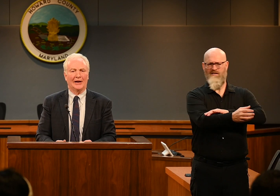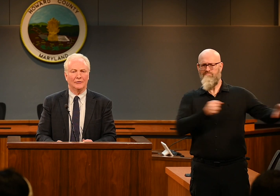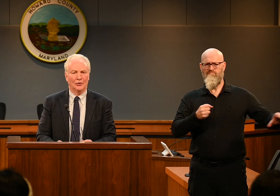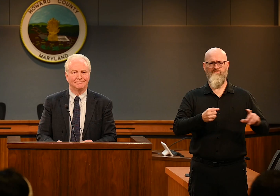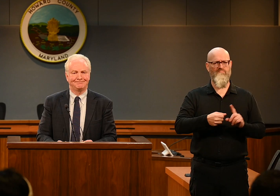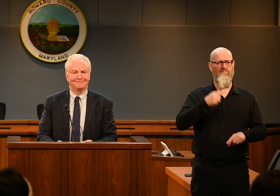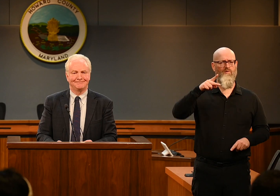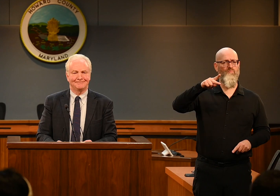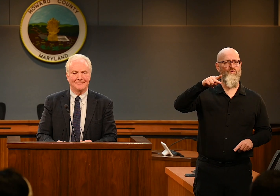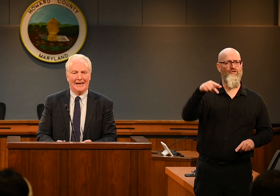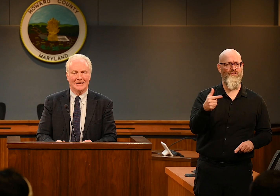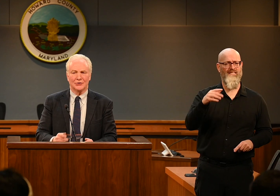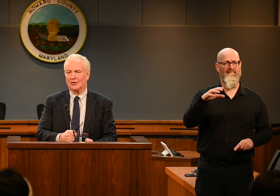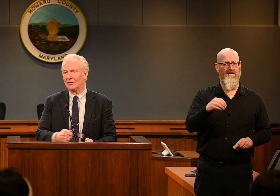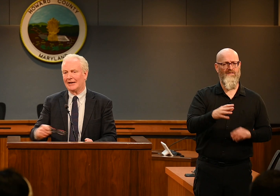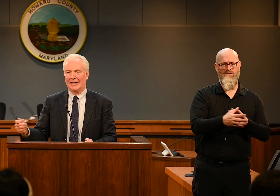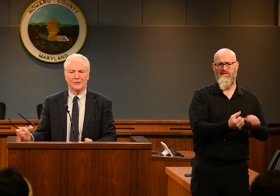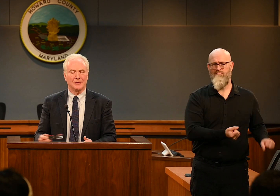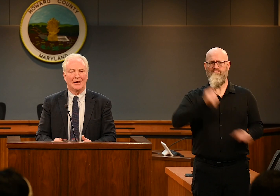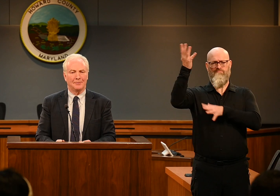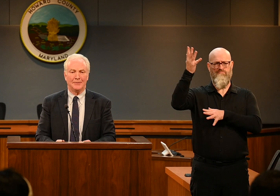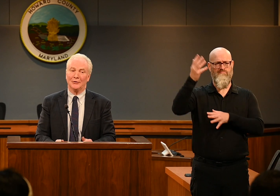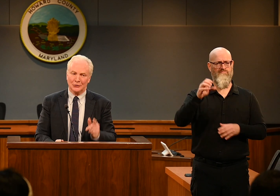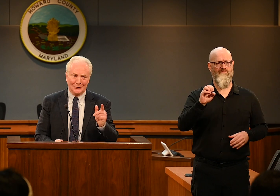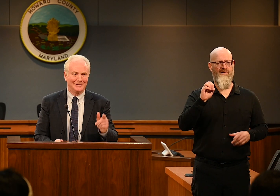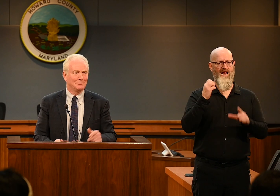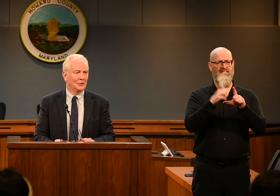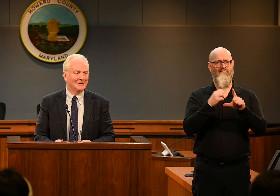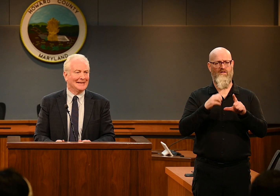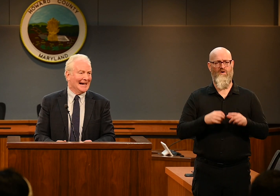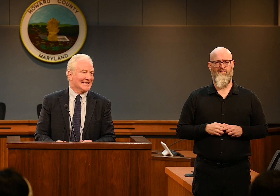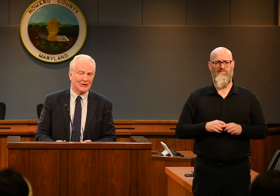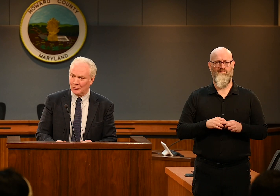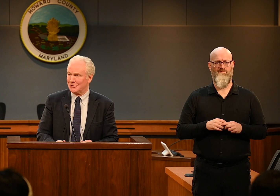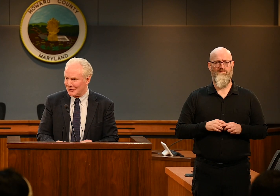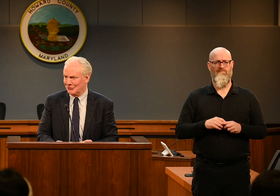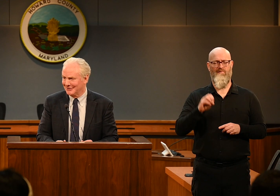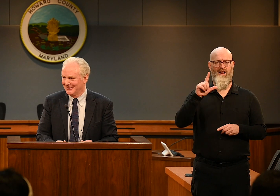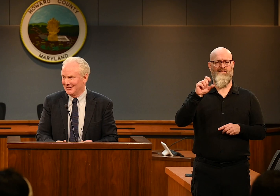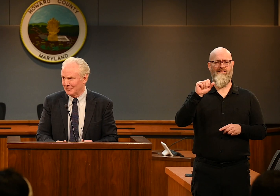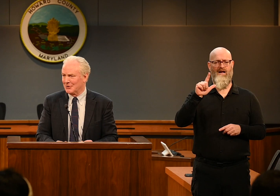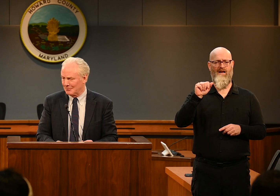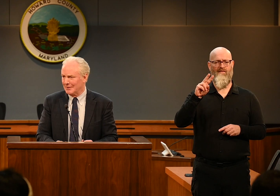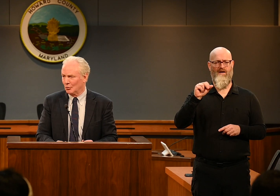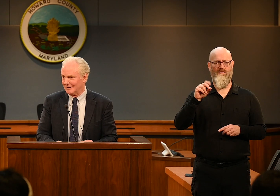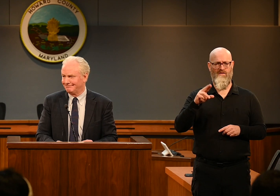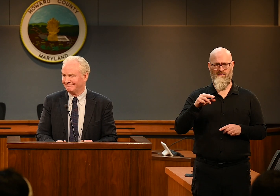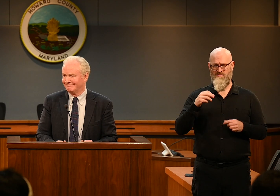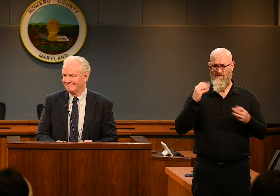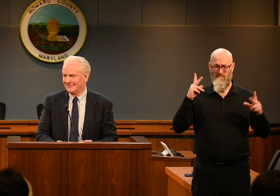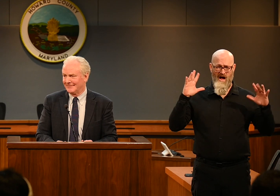El Salvador. And it took a lot of efforts from a lot of people, including, importantly, a 9-0 decision from the Supreme